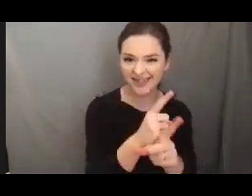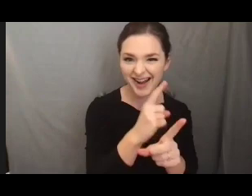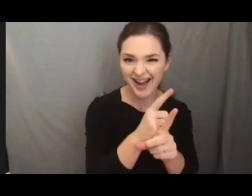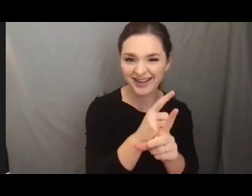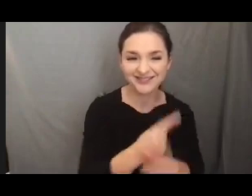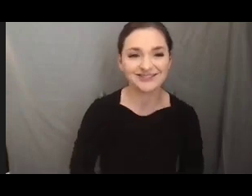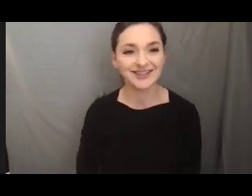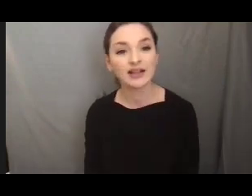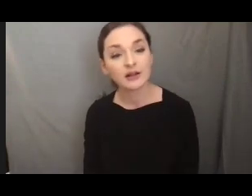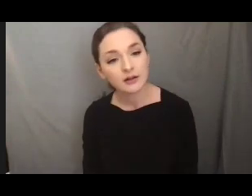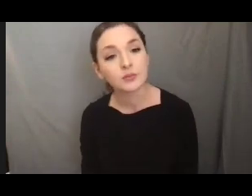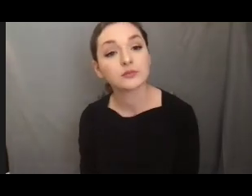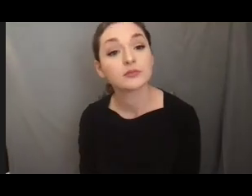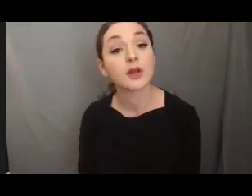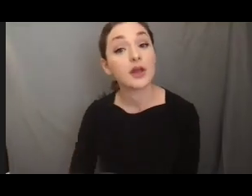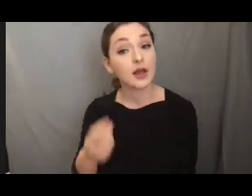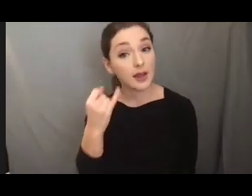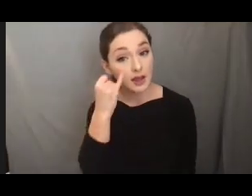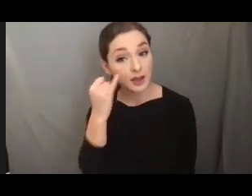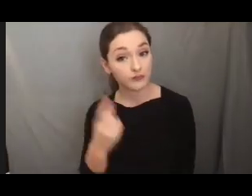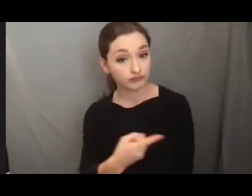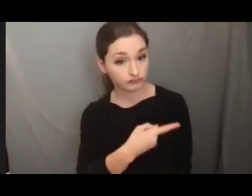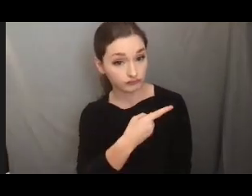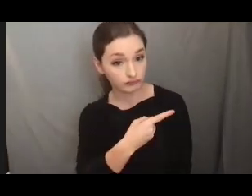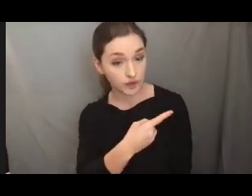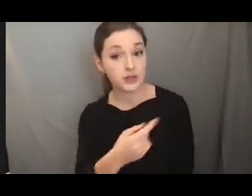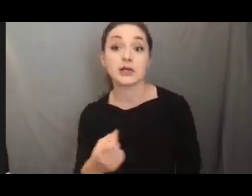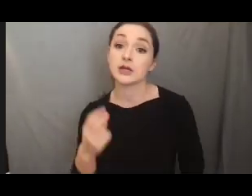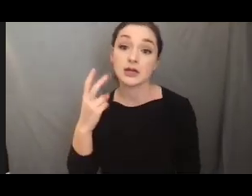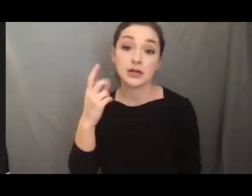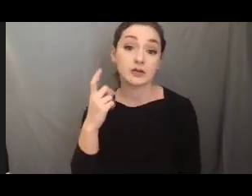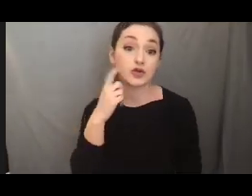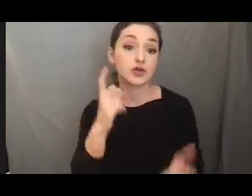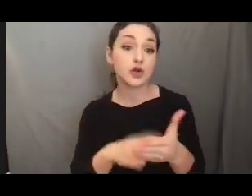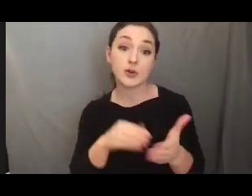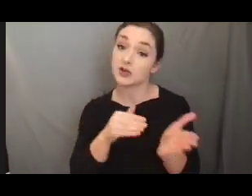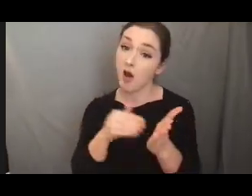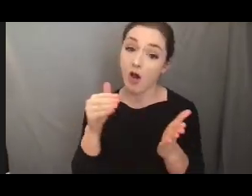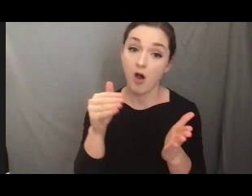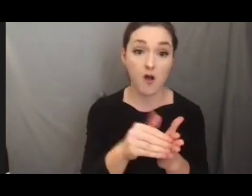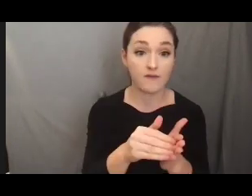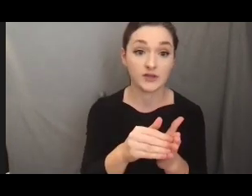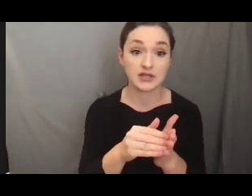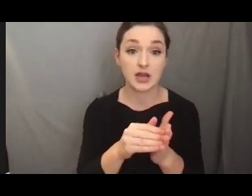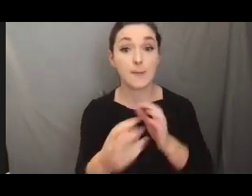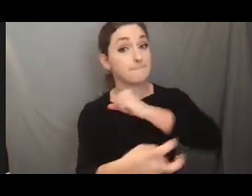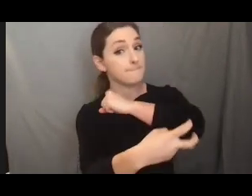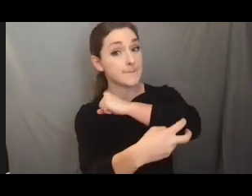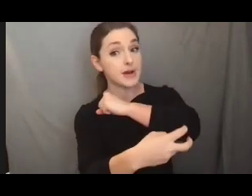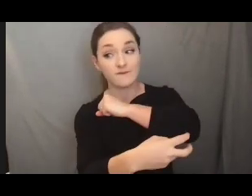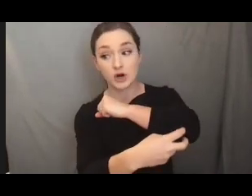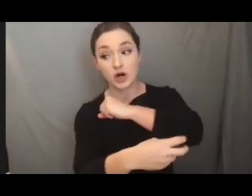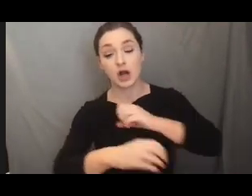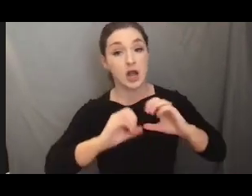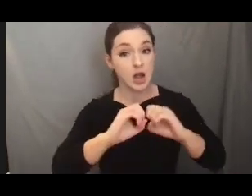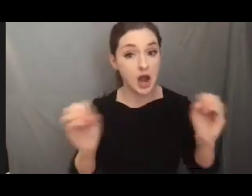And then if you look over here, you'll see a lot of this around the building. That's not a squirrel, that's a beaver. So no beavers, no drink, and no food in